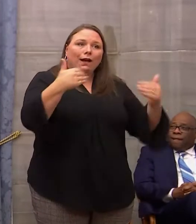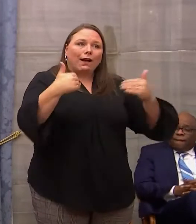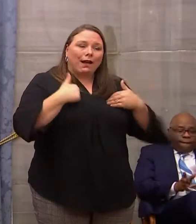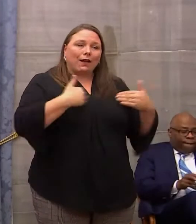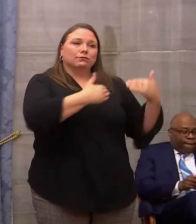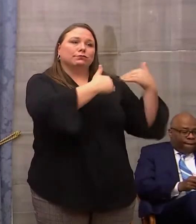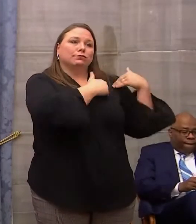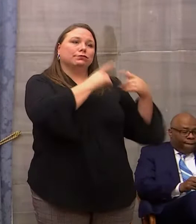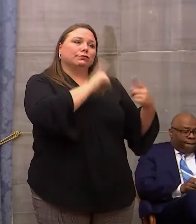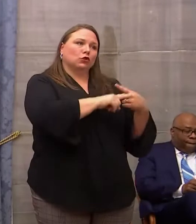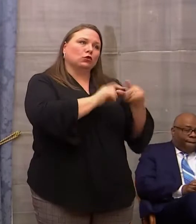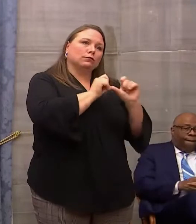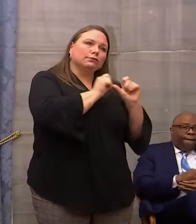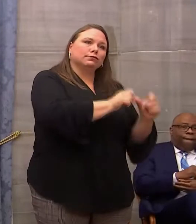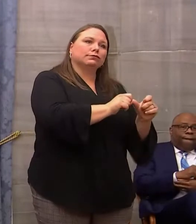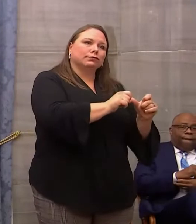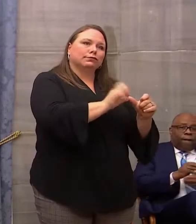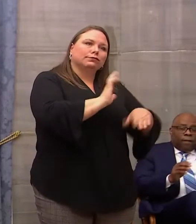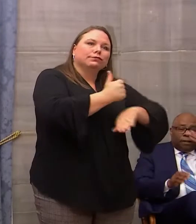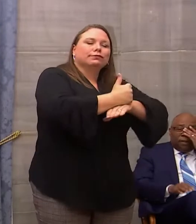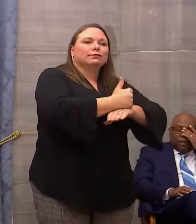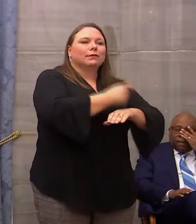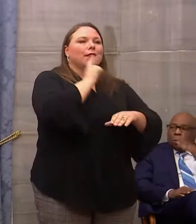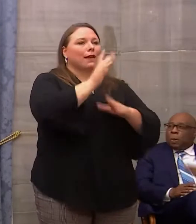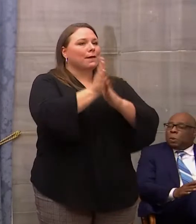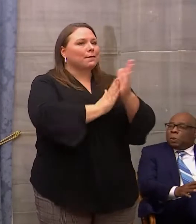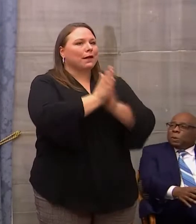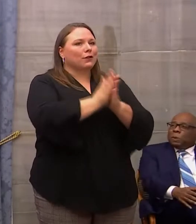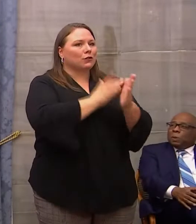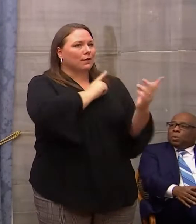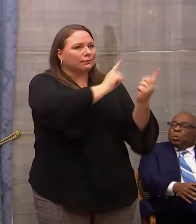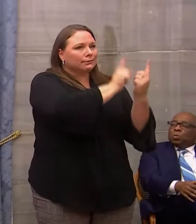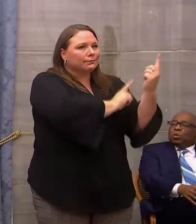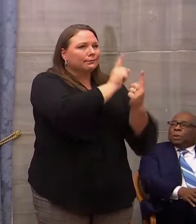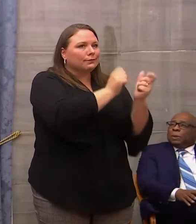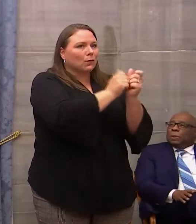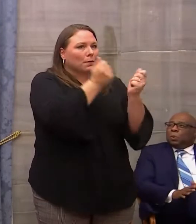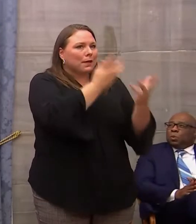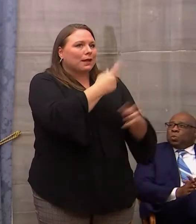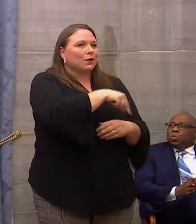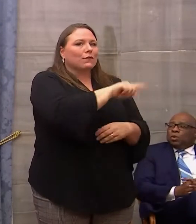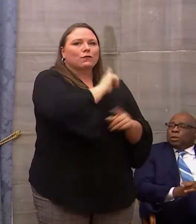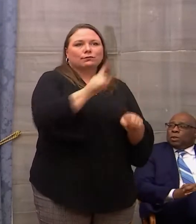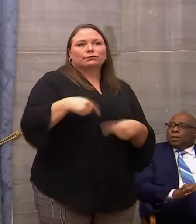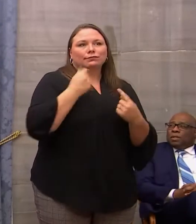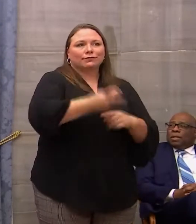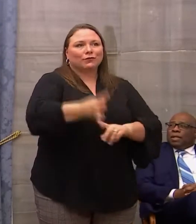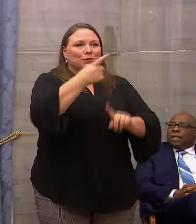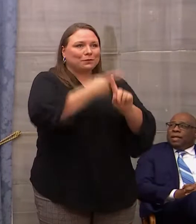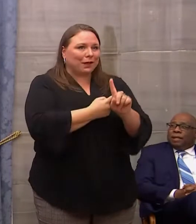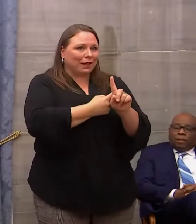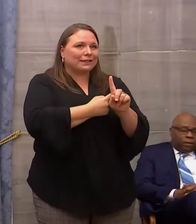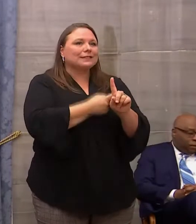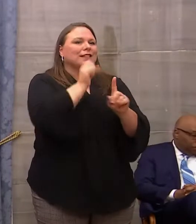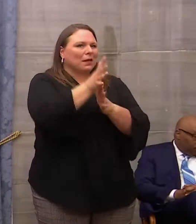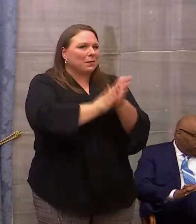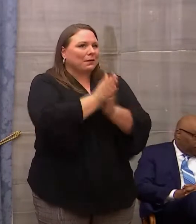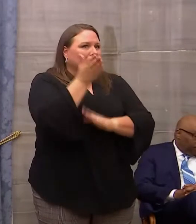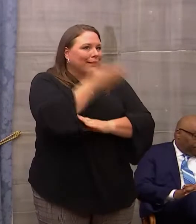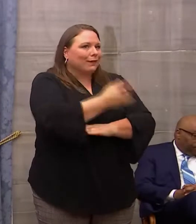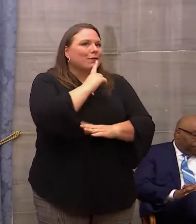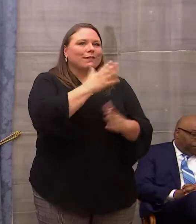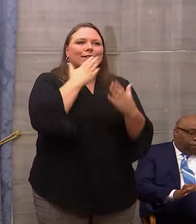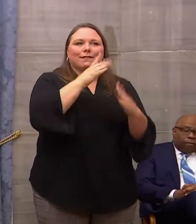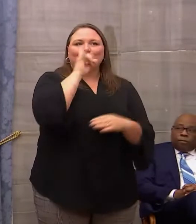implementing this. So the passion, as I've met with many of you over the last few months, the passion is there, and we're grateful for